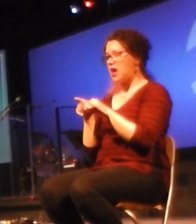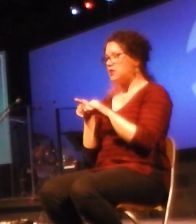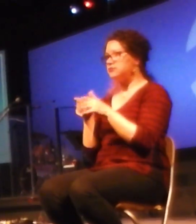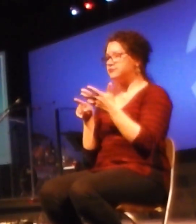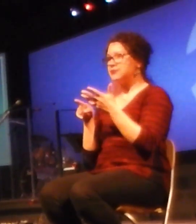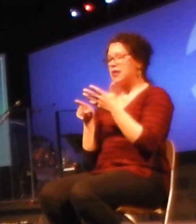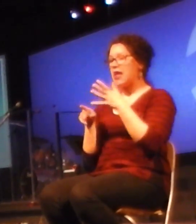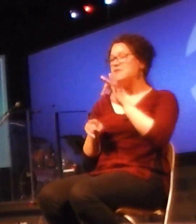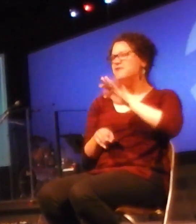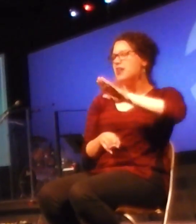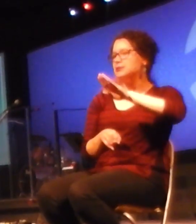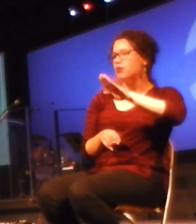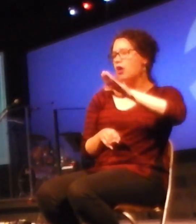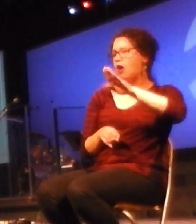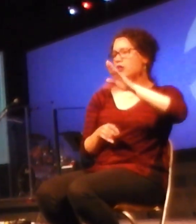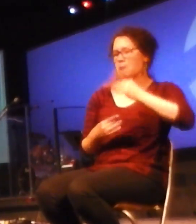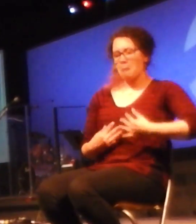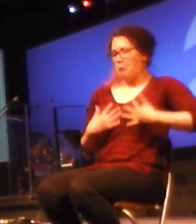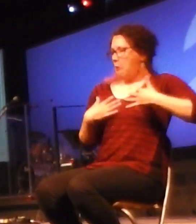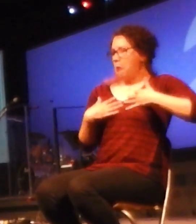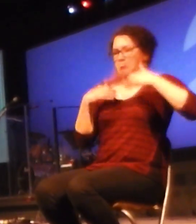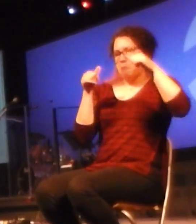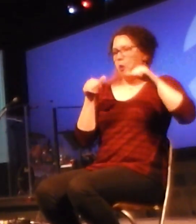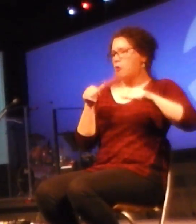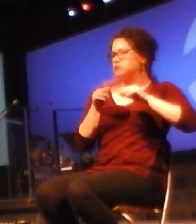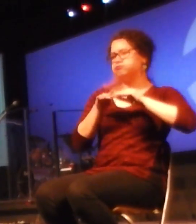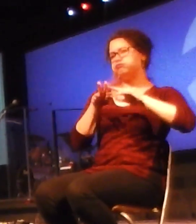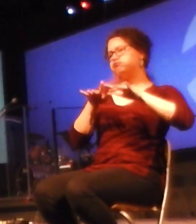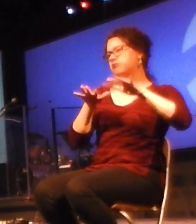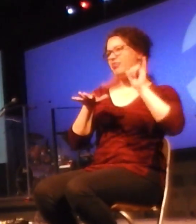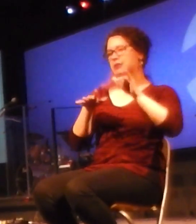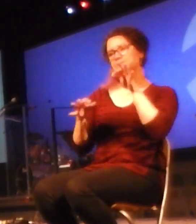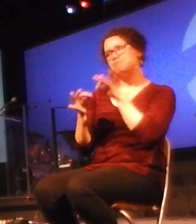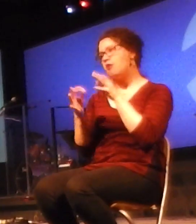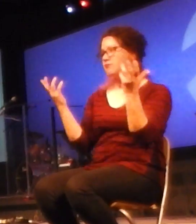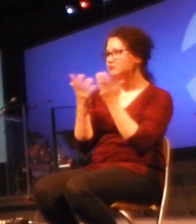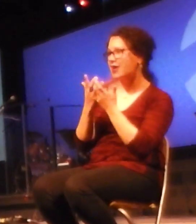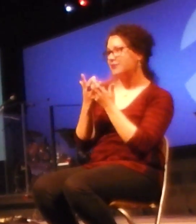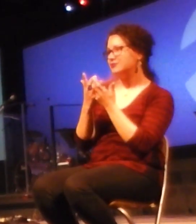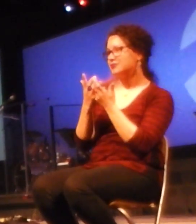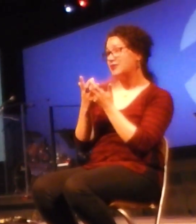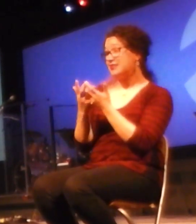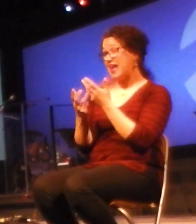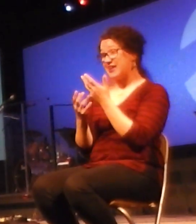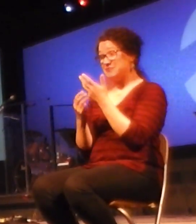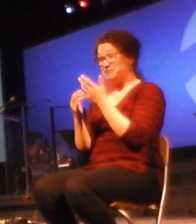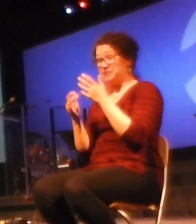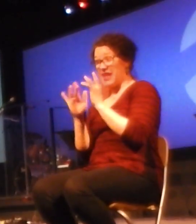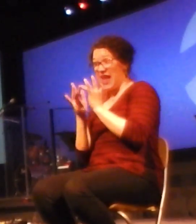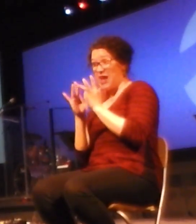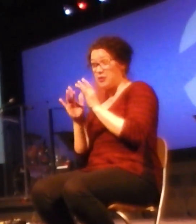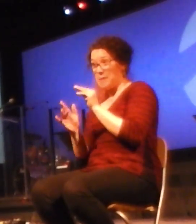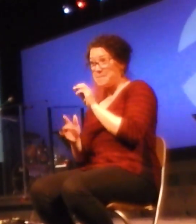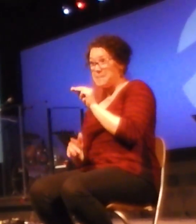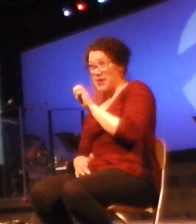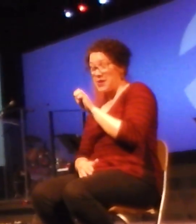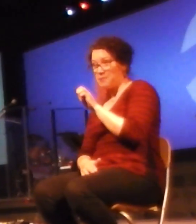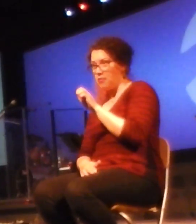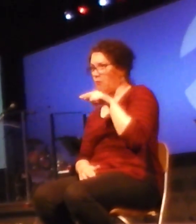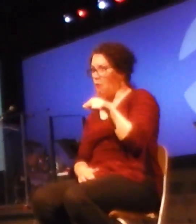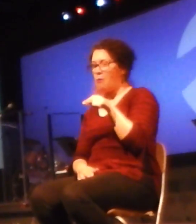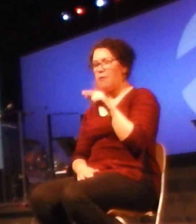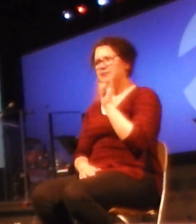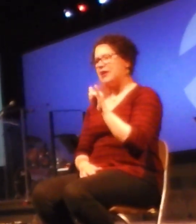Facebook inspirational posts are made of. You want to see like an internet meme? Jeremiah 29:11 is in it with like